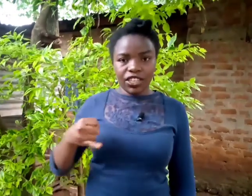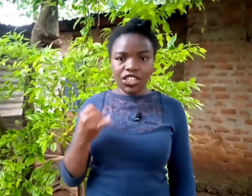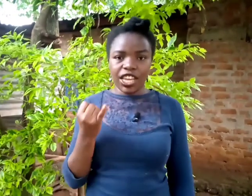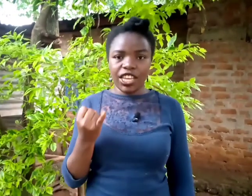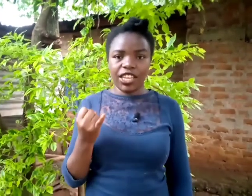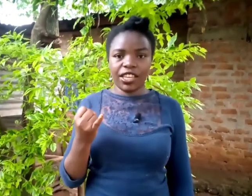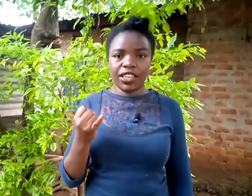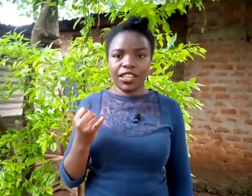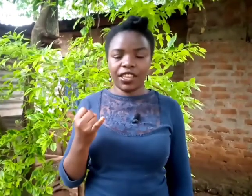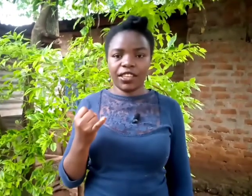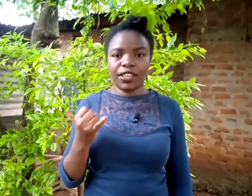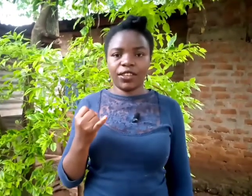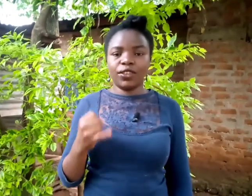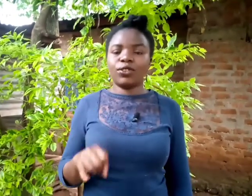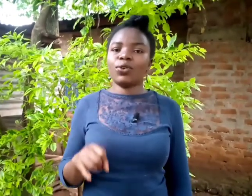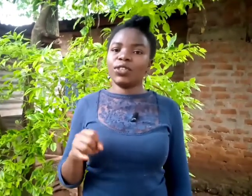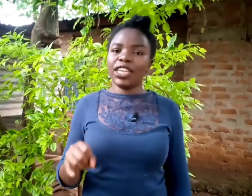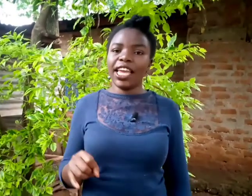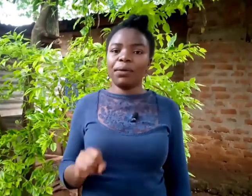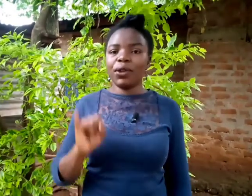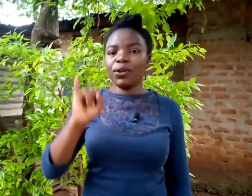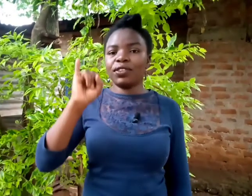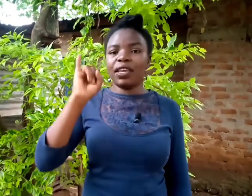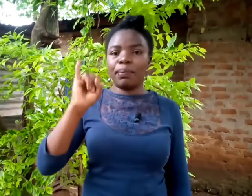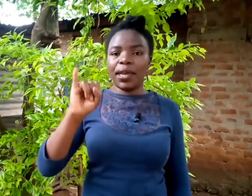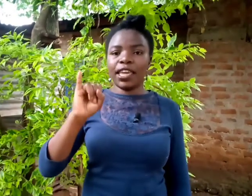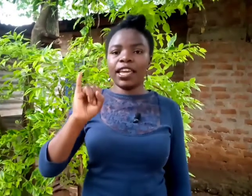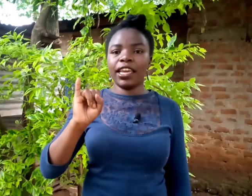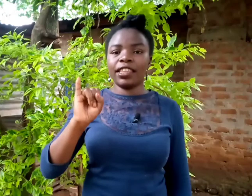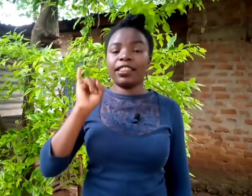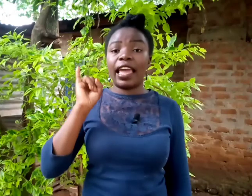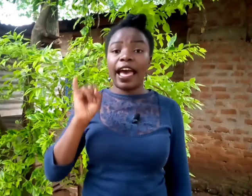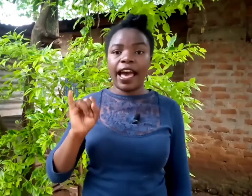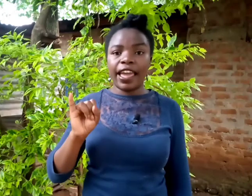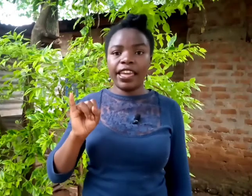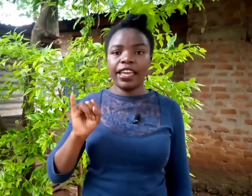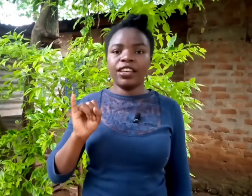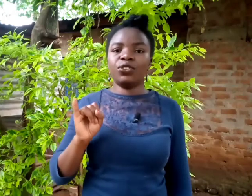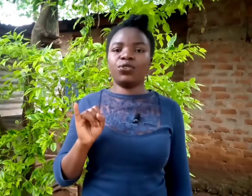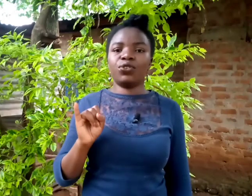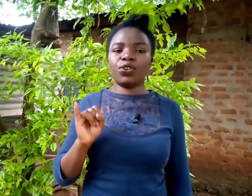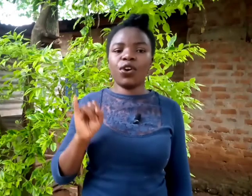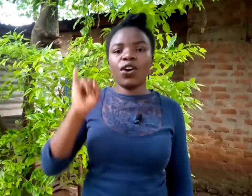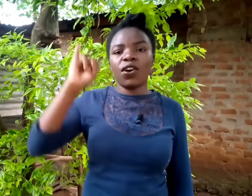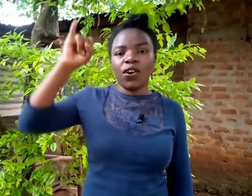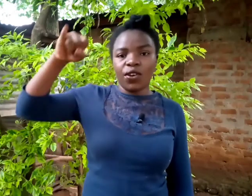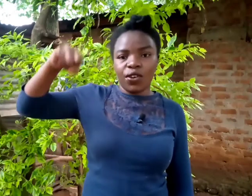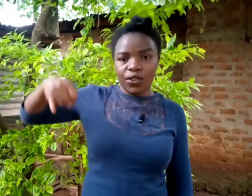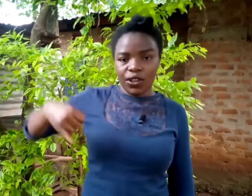J. So J, we use the pinky, the eye, to draw